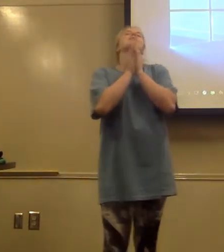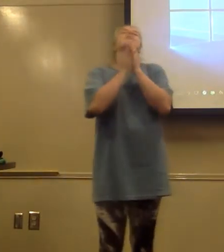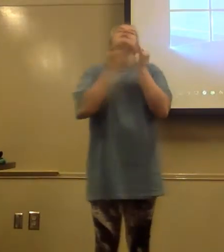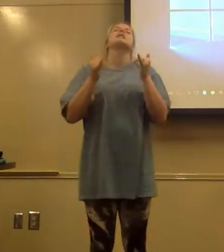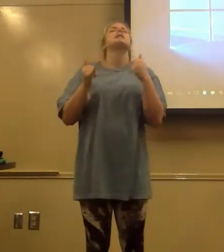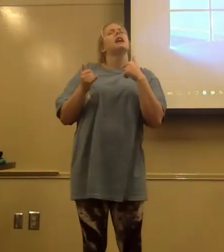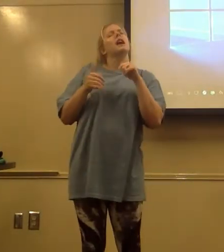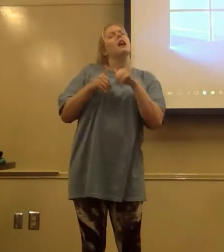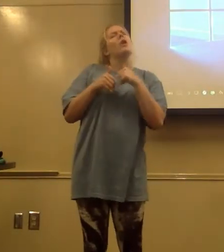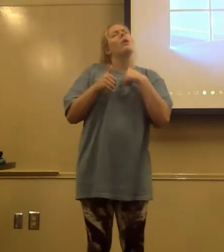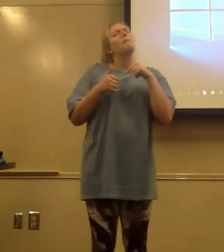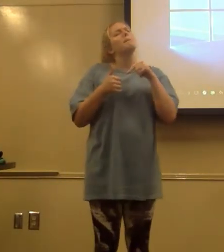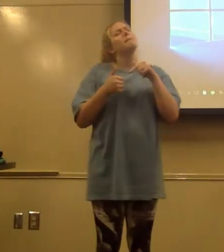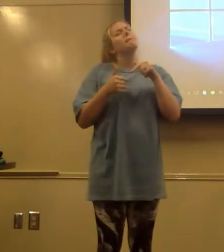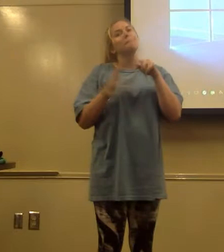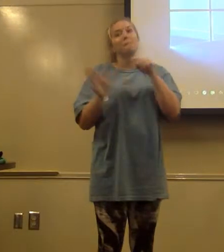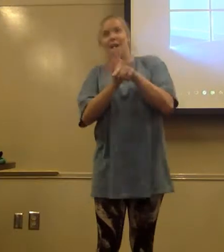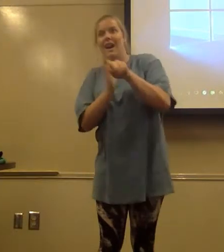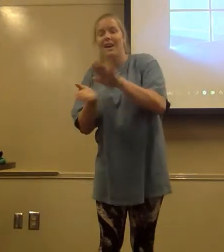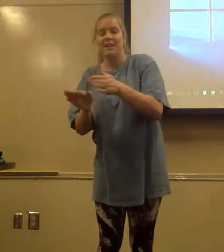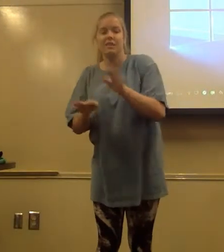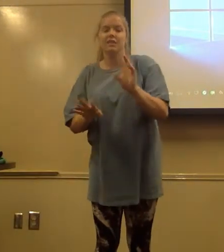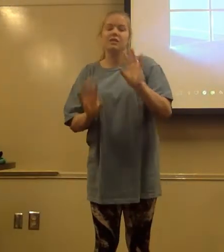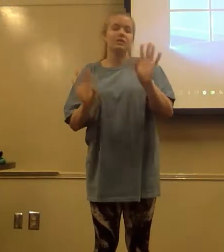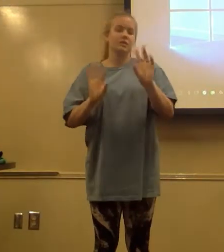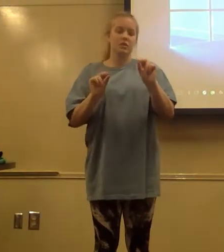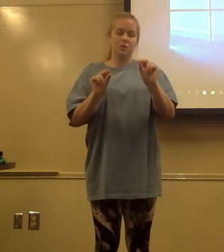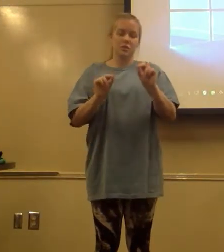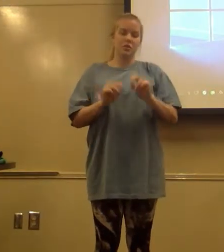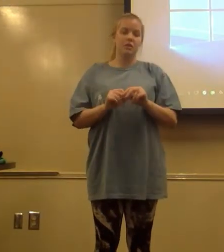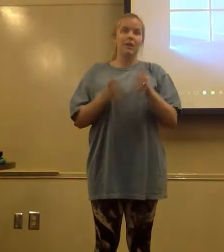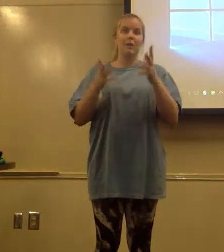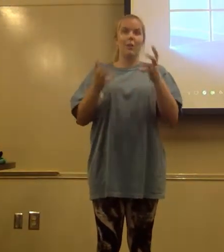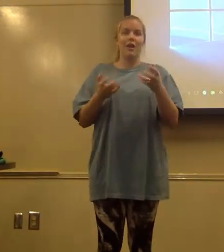right? What do they wake up every morning and say, I want to make money, all right? So,